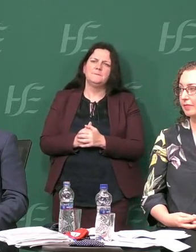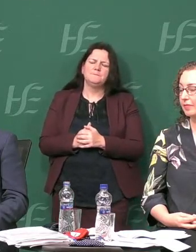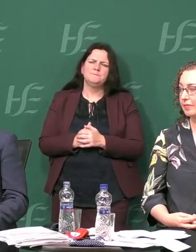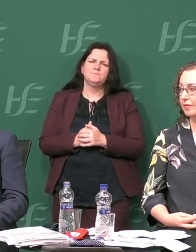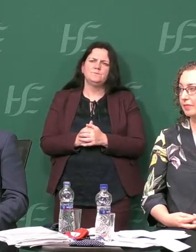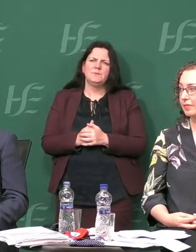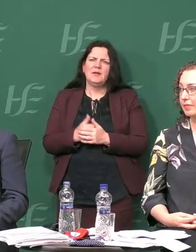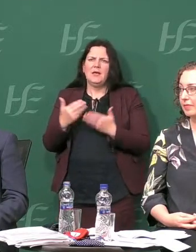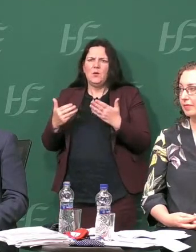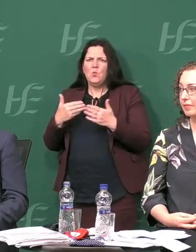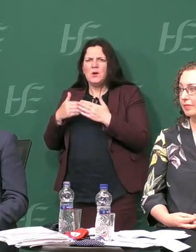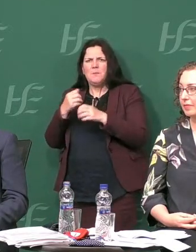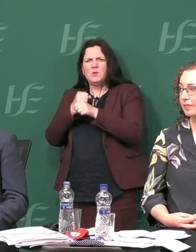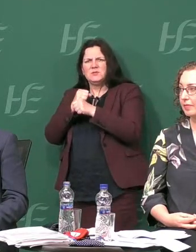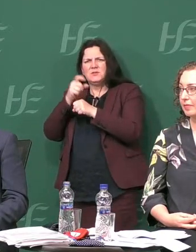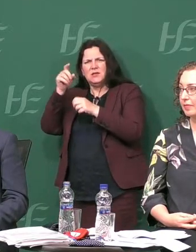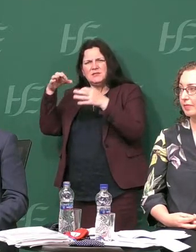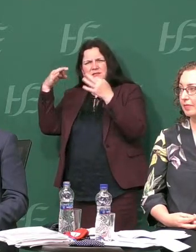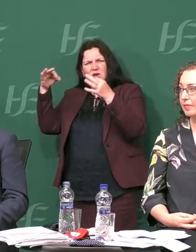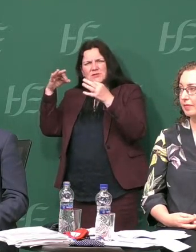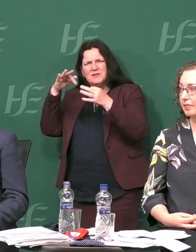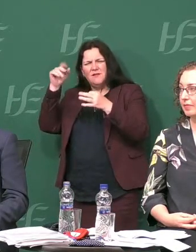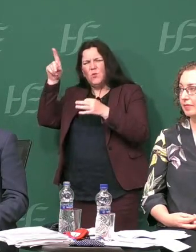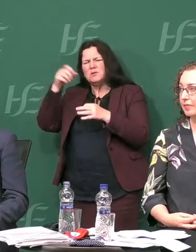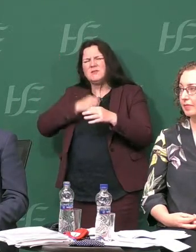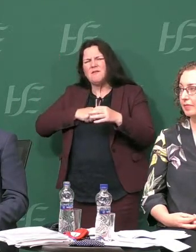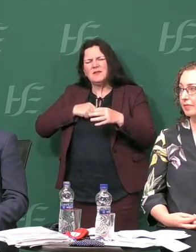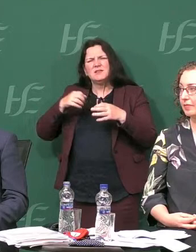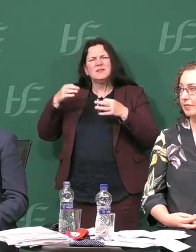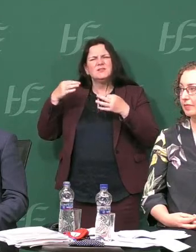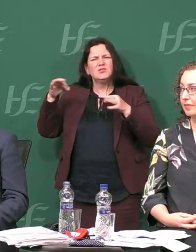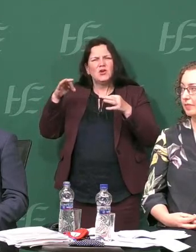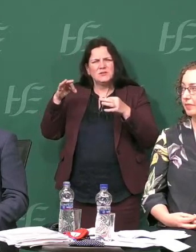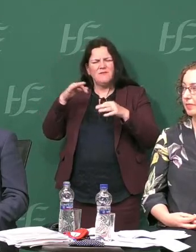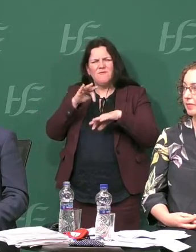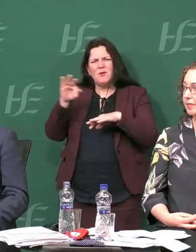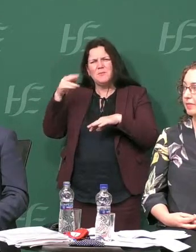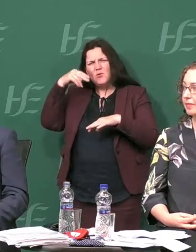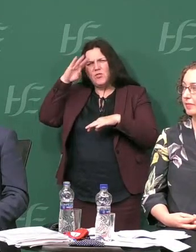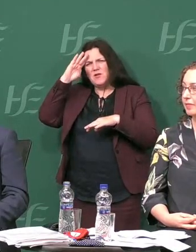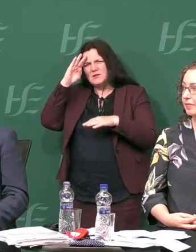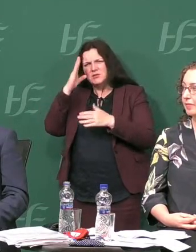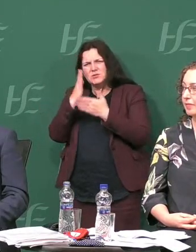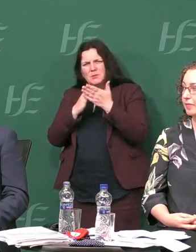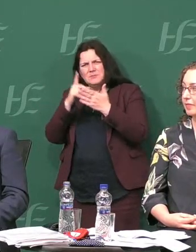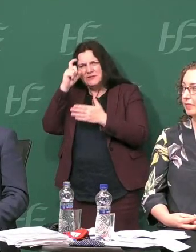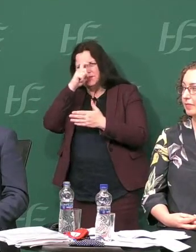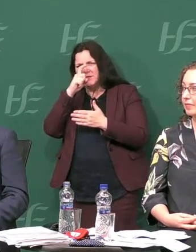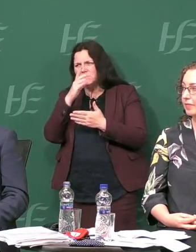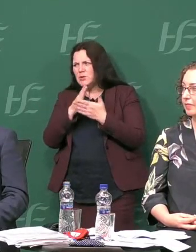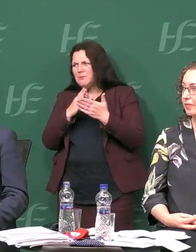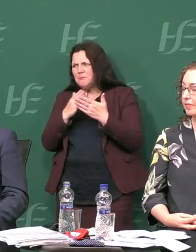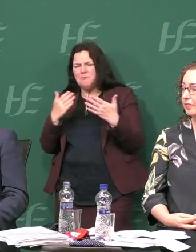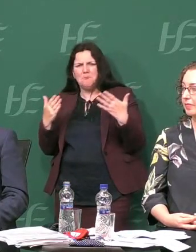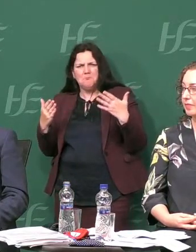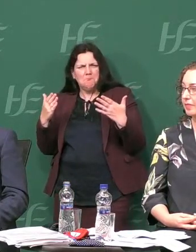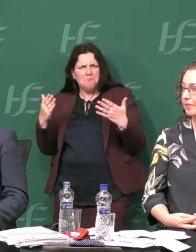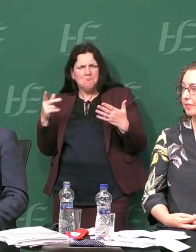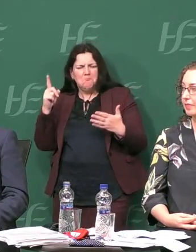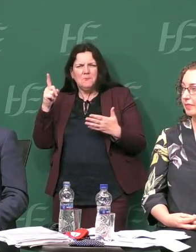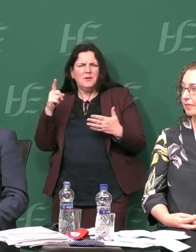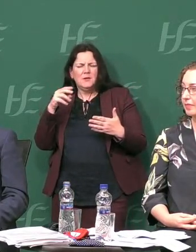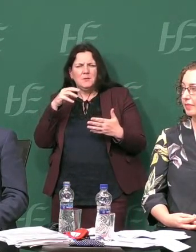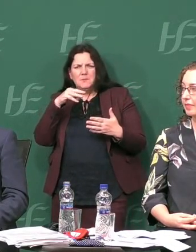certs from Northern Ireland? I had some contact from some people who are having difficulties getting this translated over here. And obviously there are people